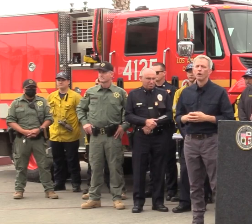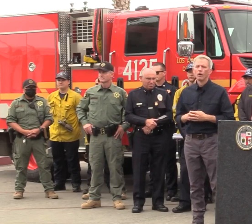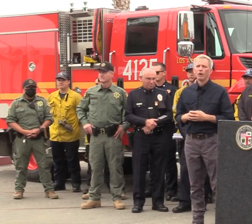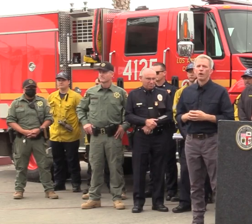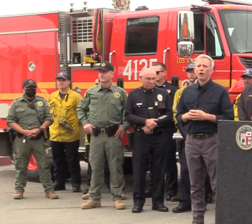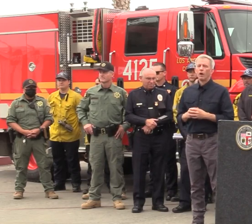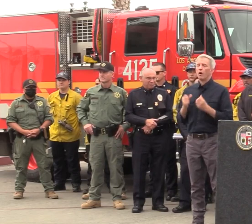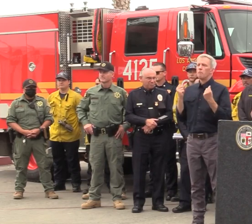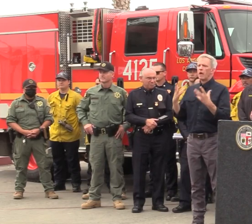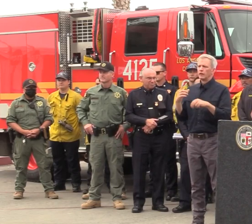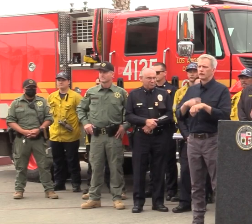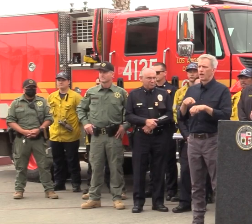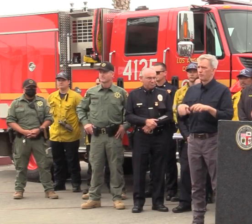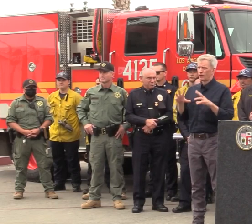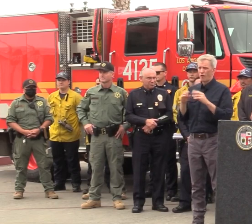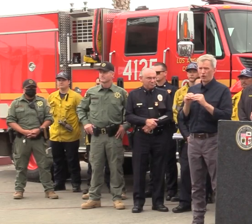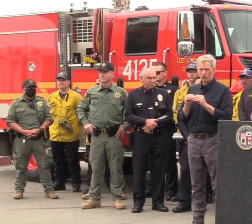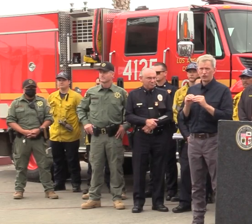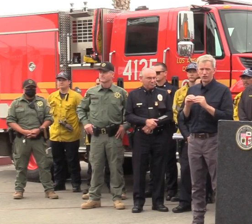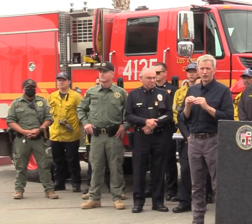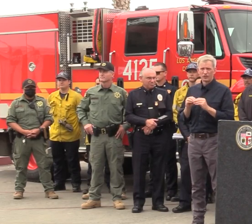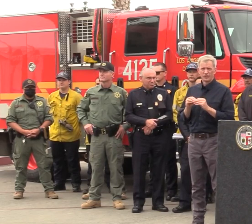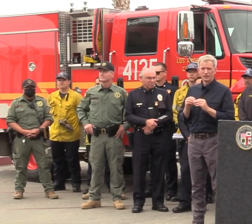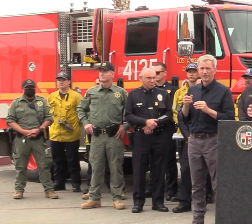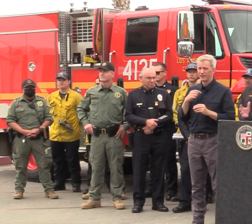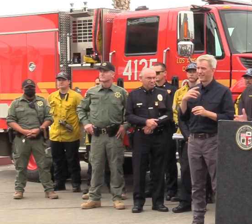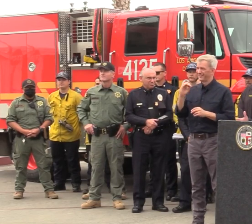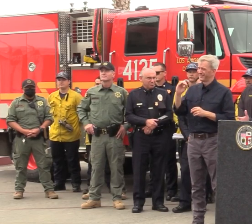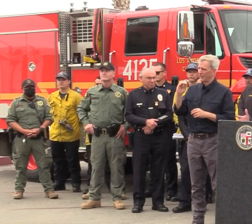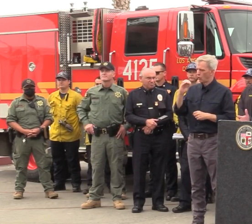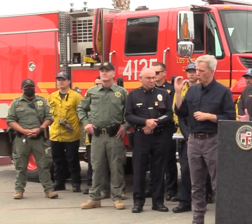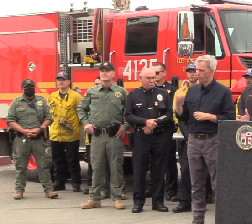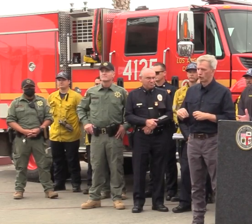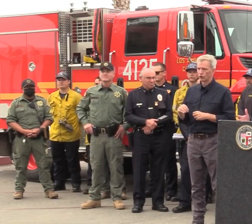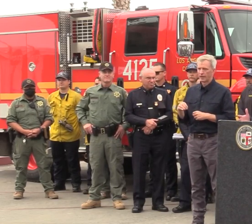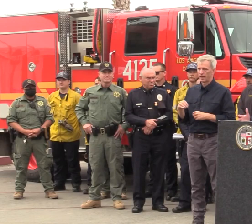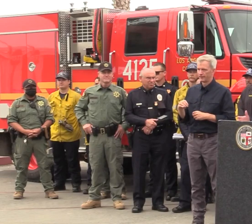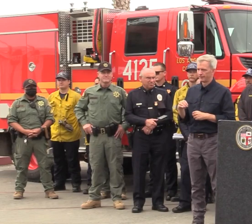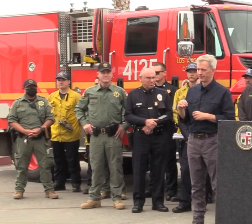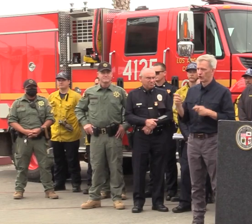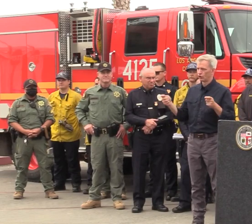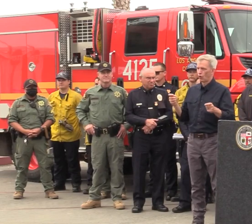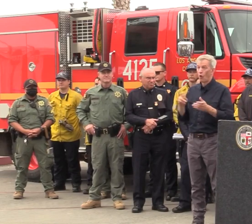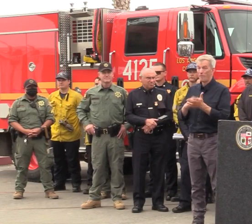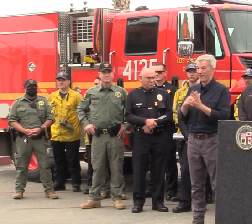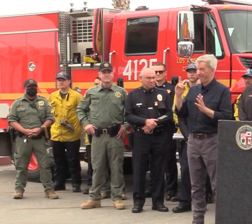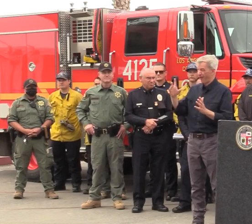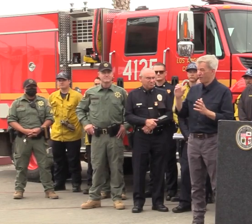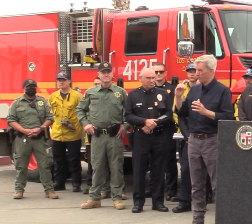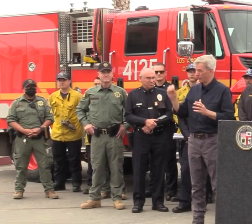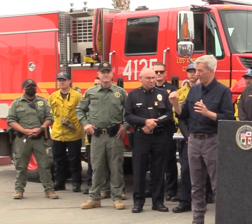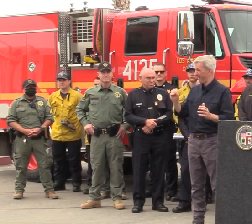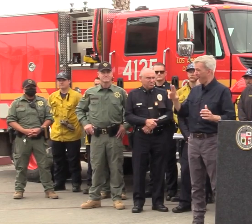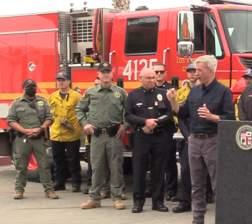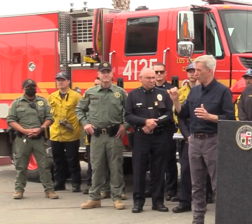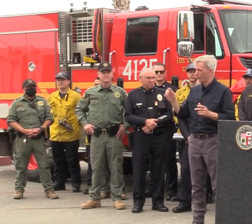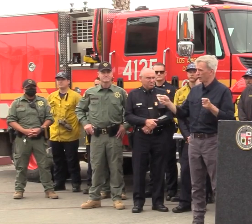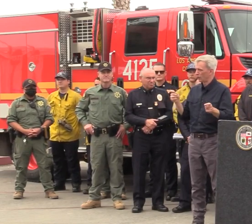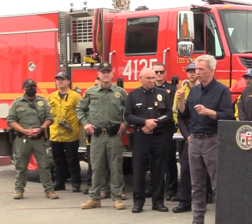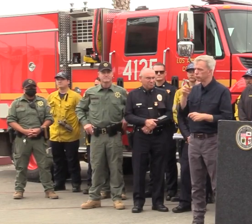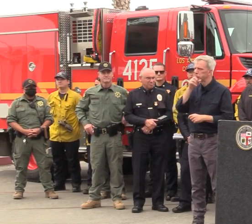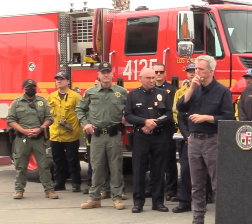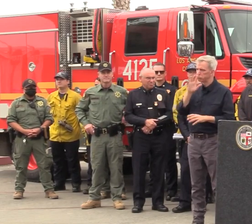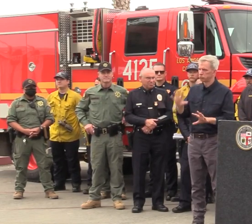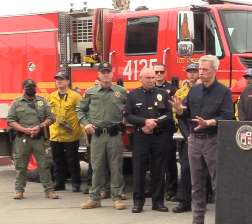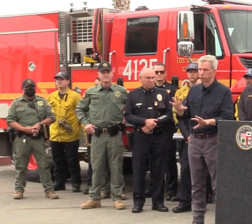these press conferences, it's 0% containment, that doesn't mean 100% out of control. We're holding lines, and I'll go a little bit more detail. There's